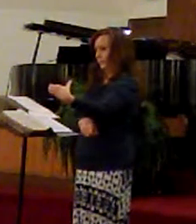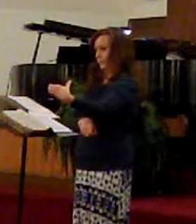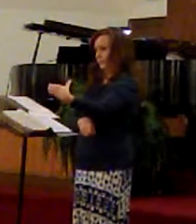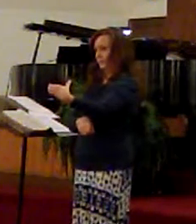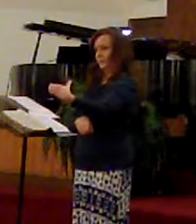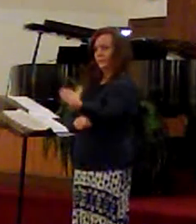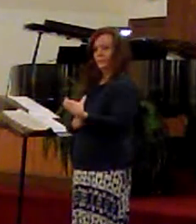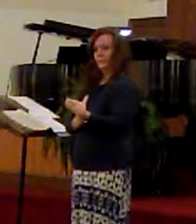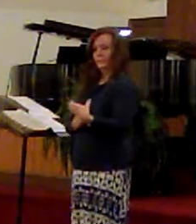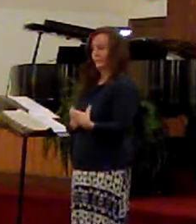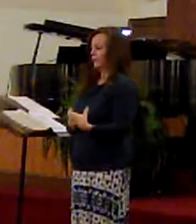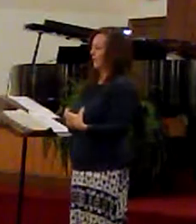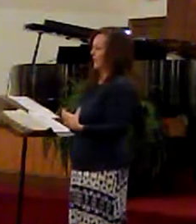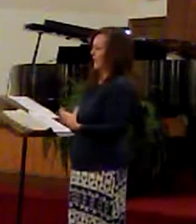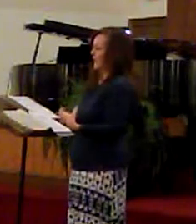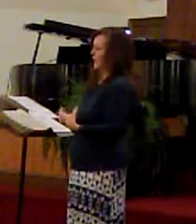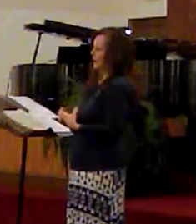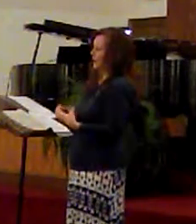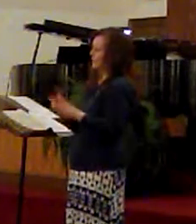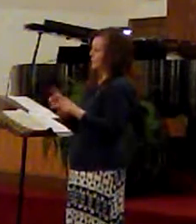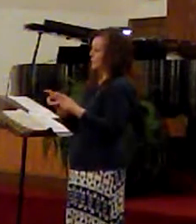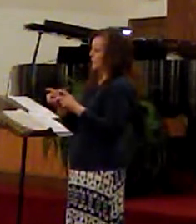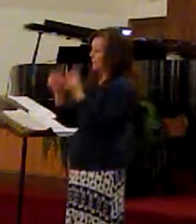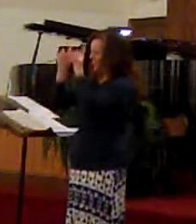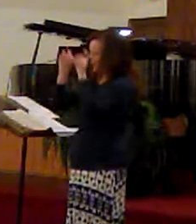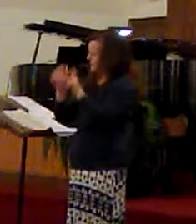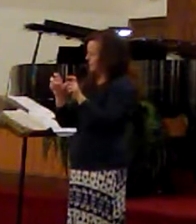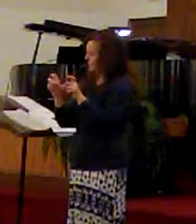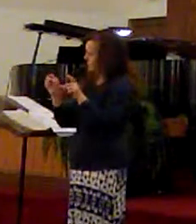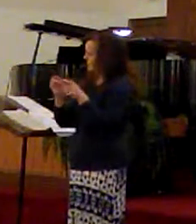And somebody will ask me a question on a verse, and I'll go,